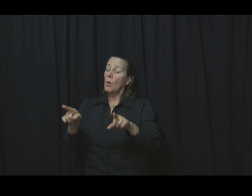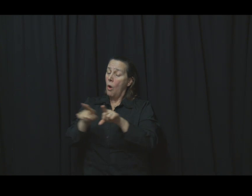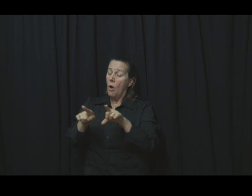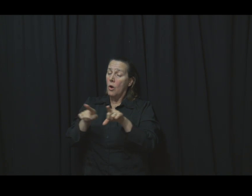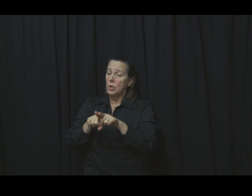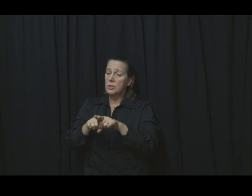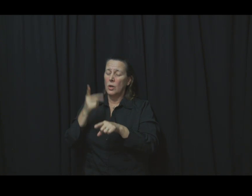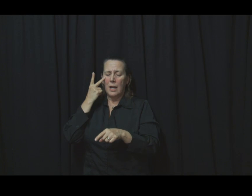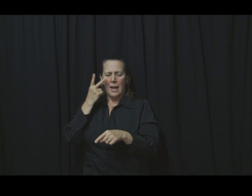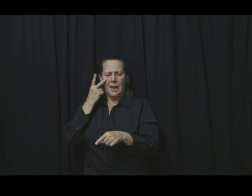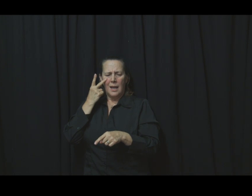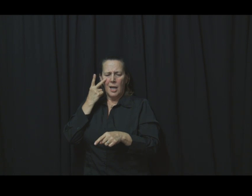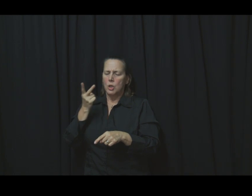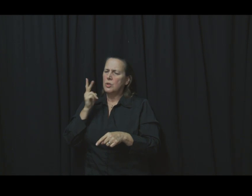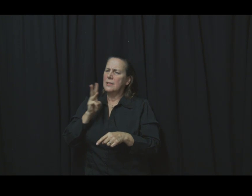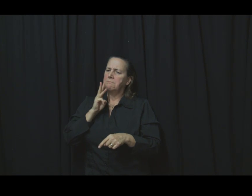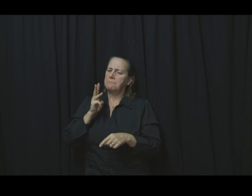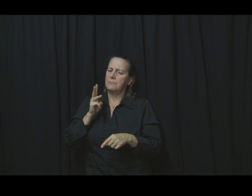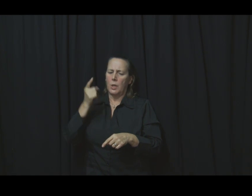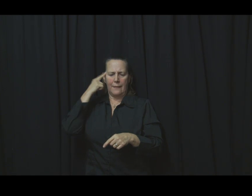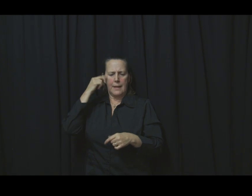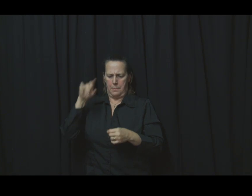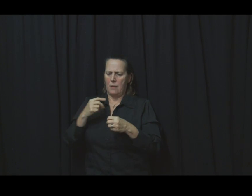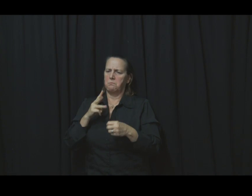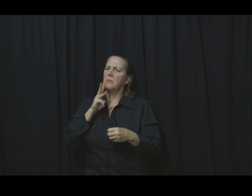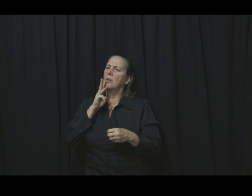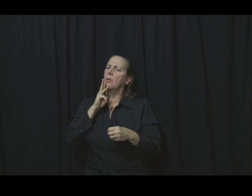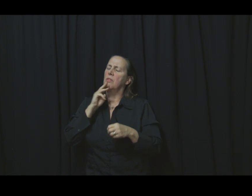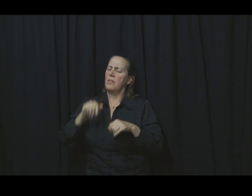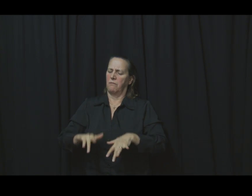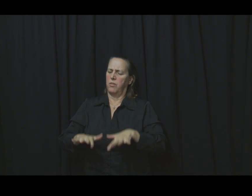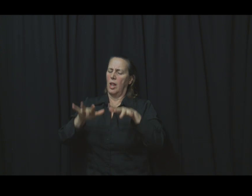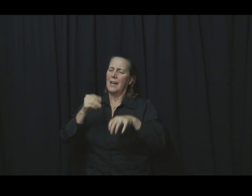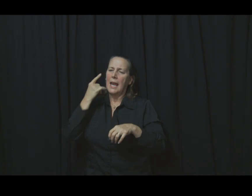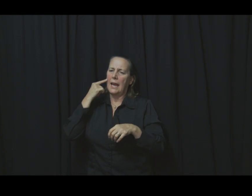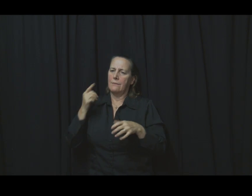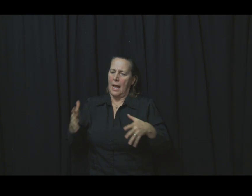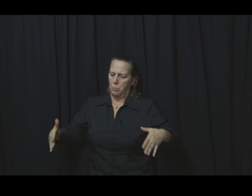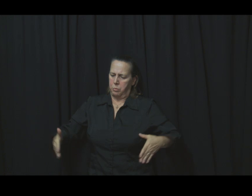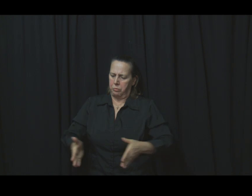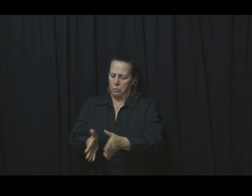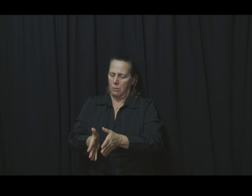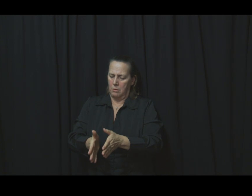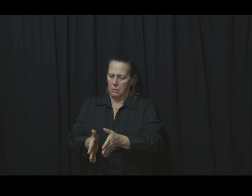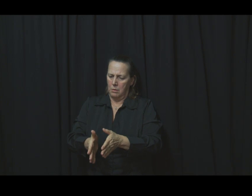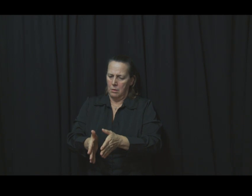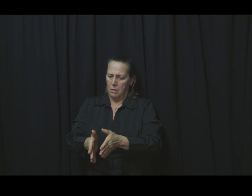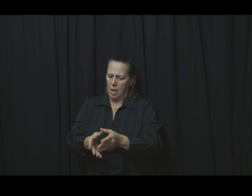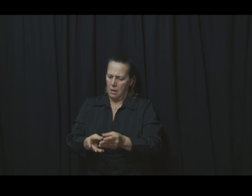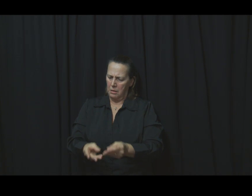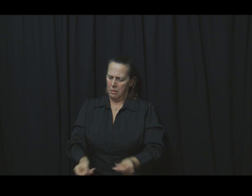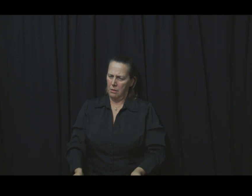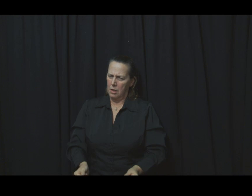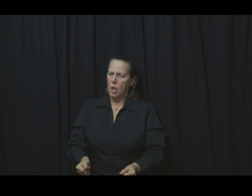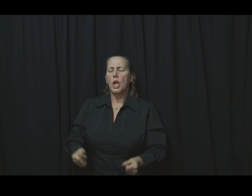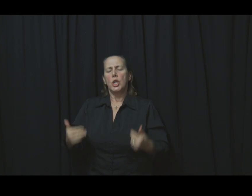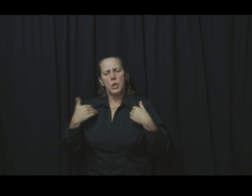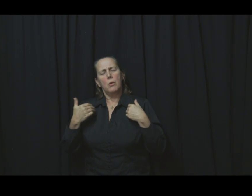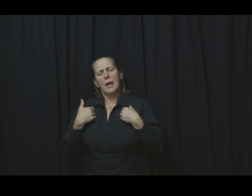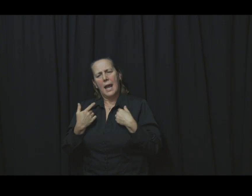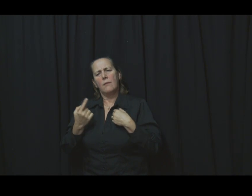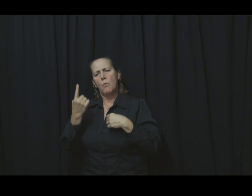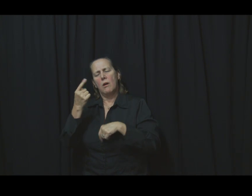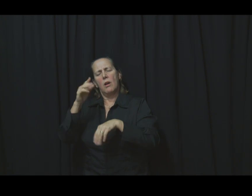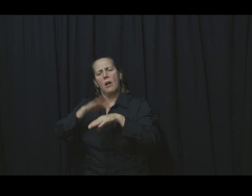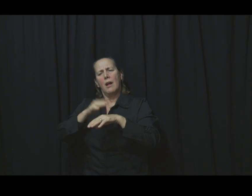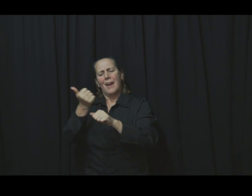flood drained through the Grand Canyon, wouldn't there have been a Grand Canyon on every continent? How could we not have